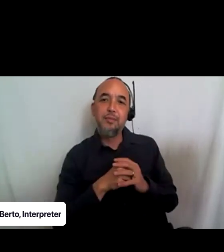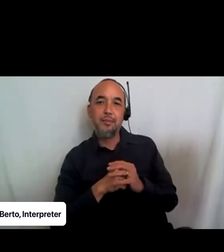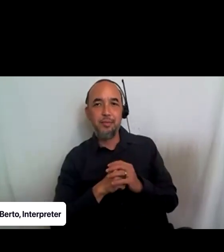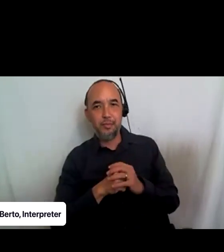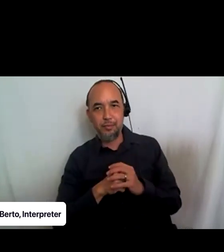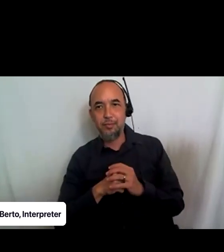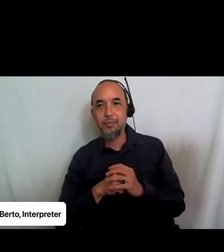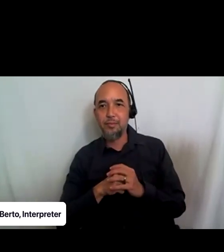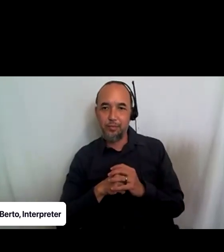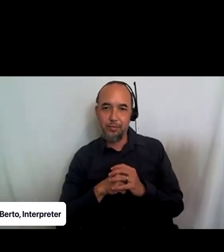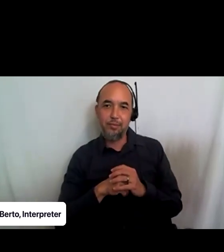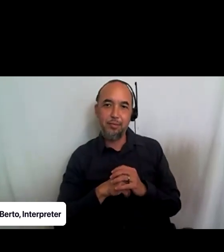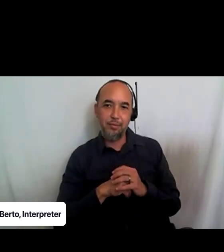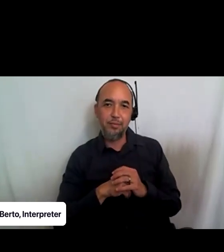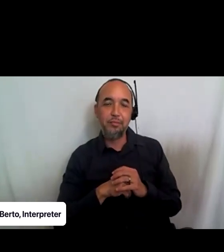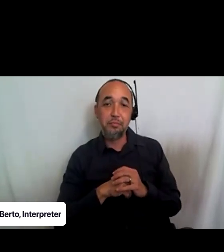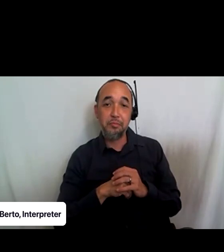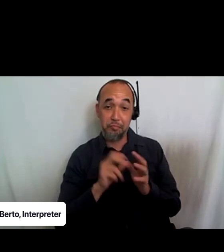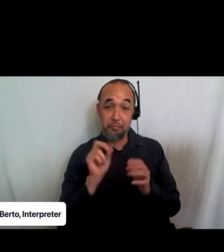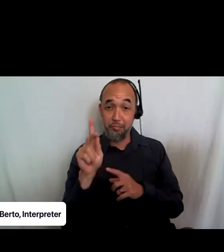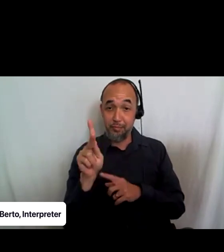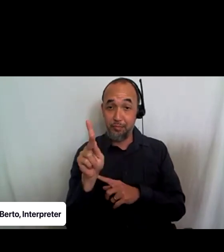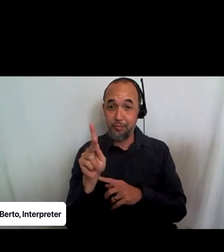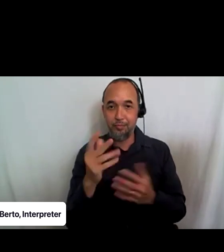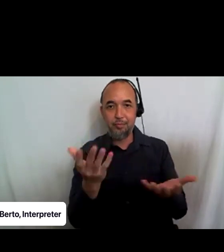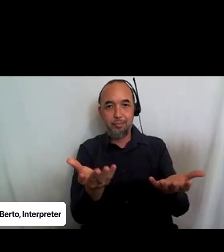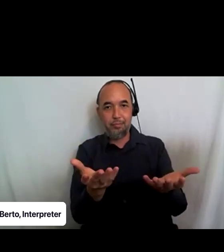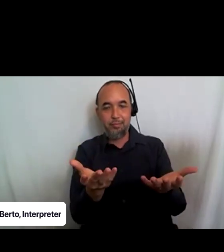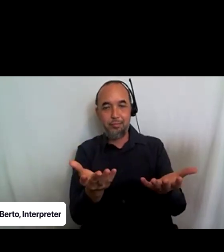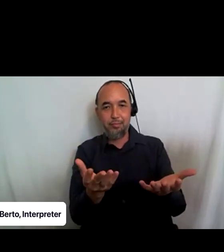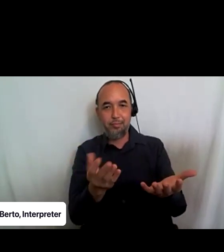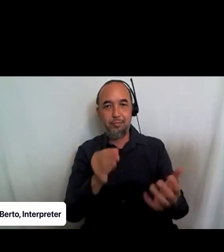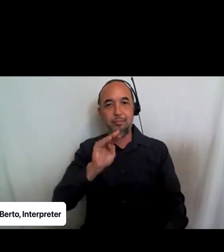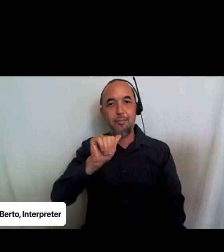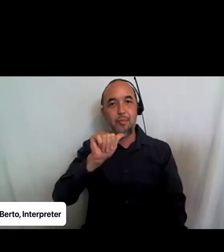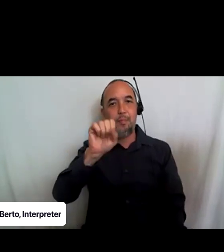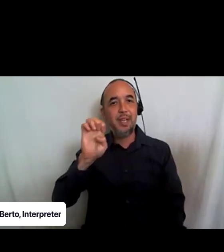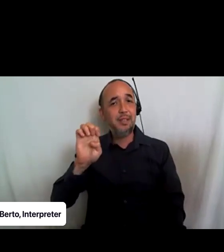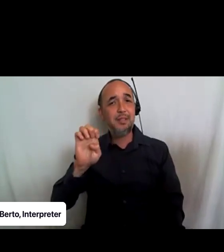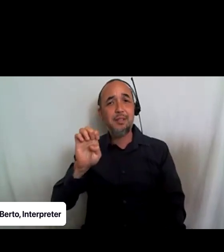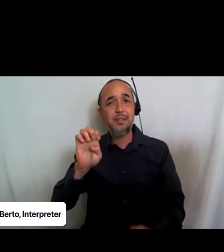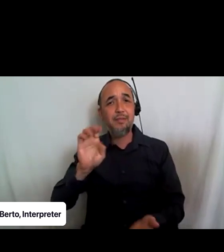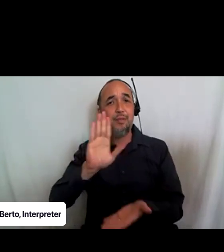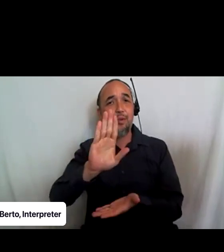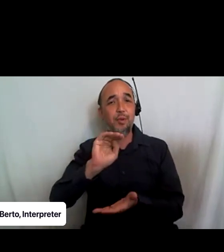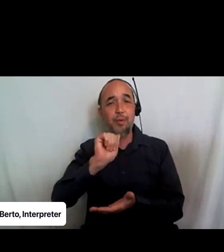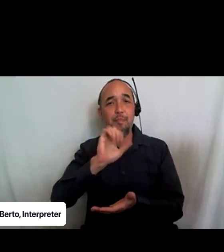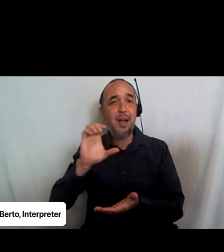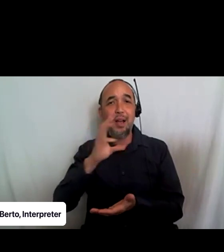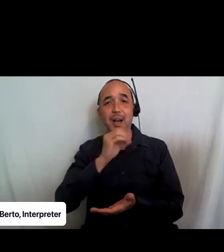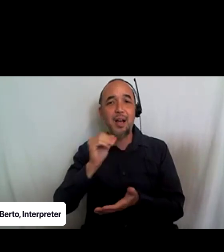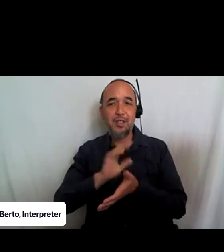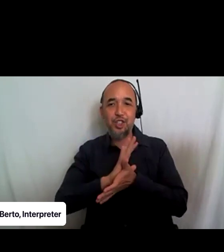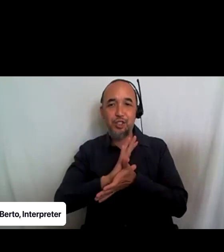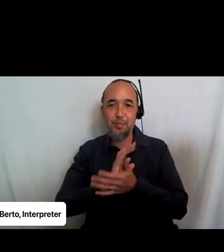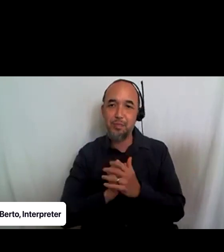All right. And there you have the base of your mac and